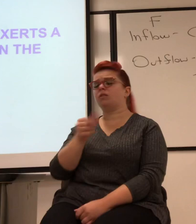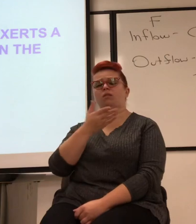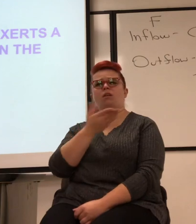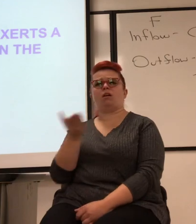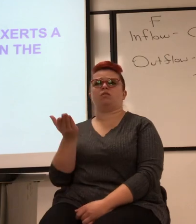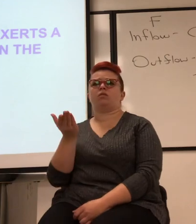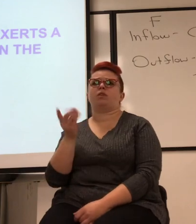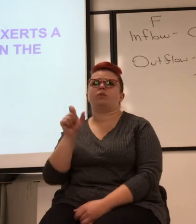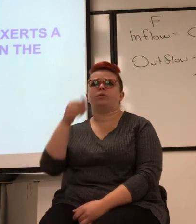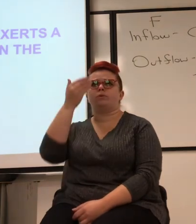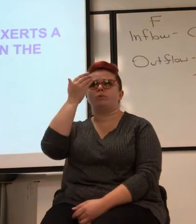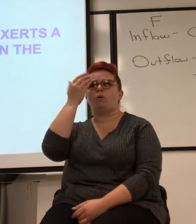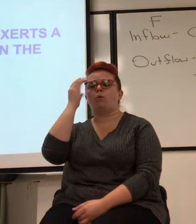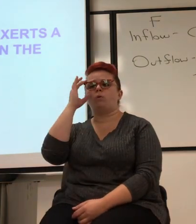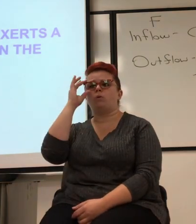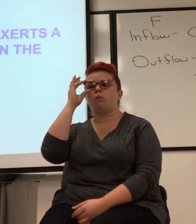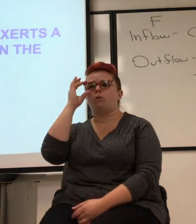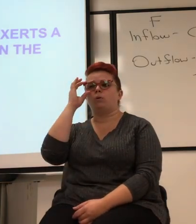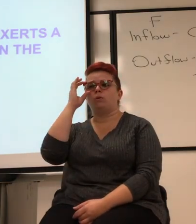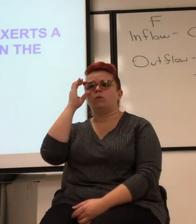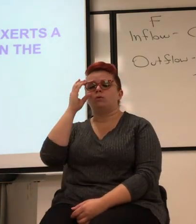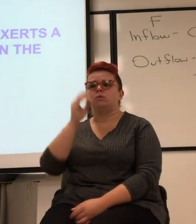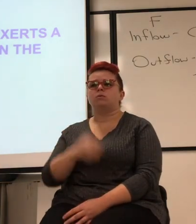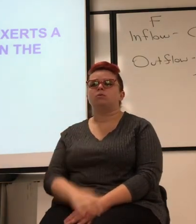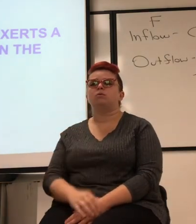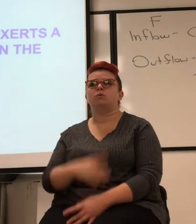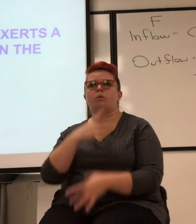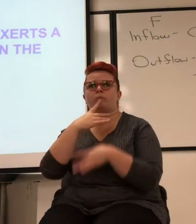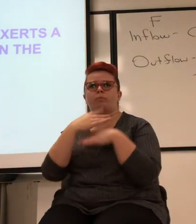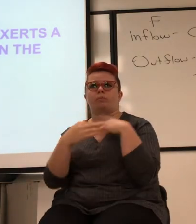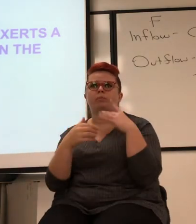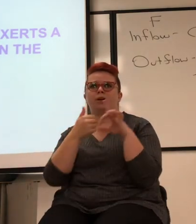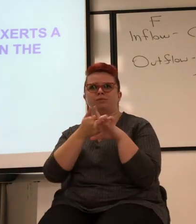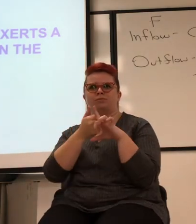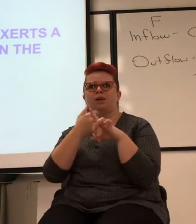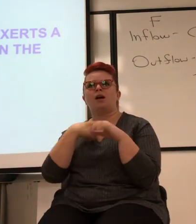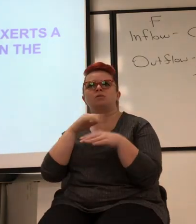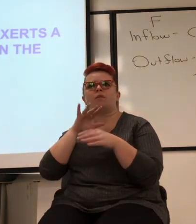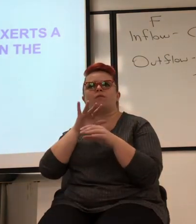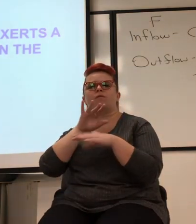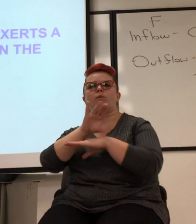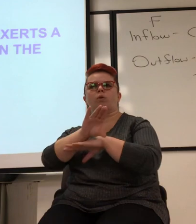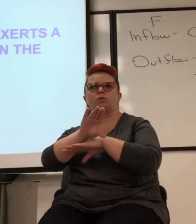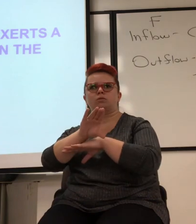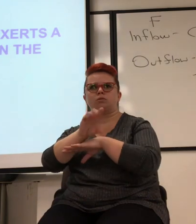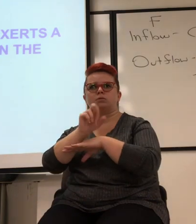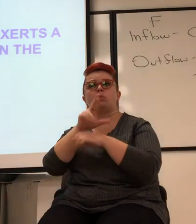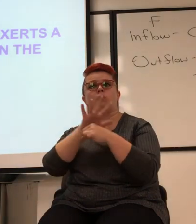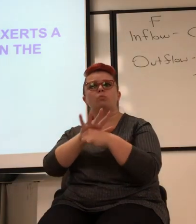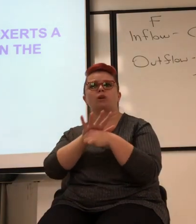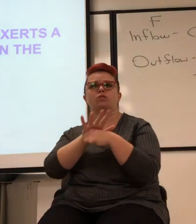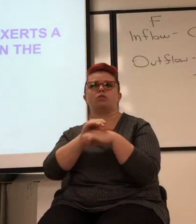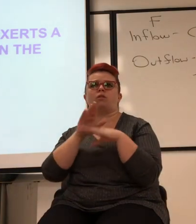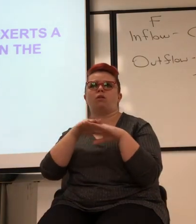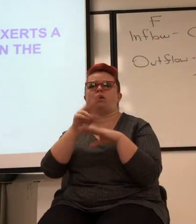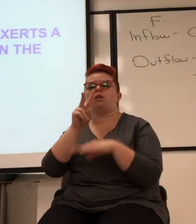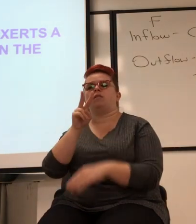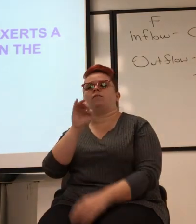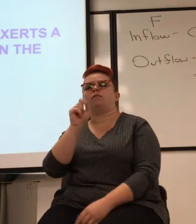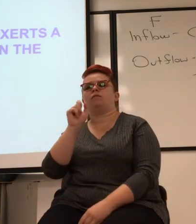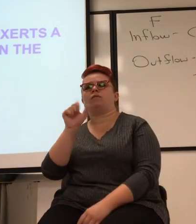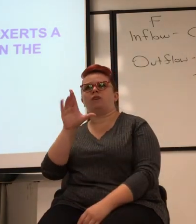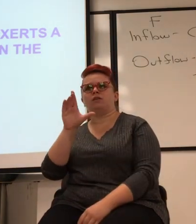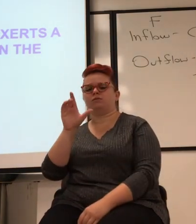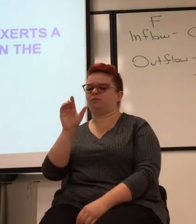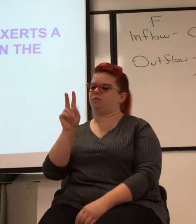is blood, enclosed blood, exerts a force or pressure on the vessel wall. And we